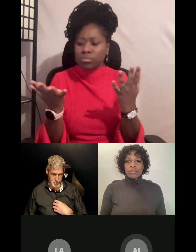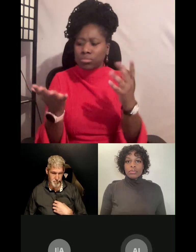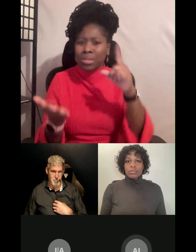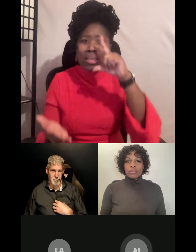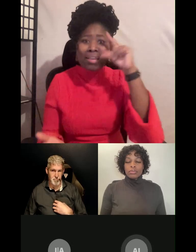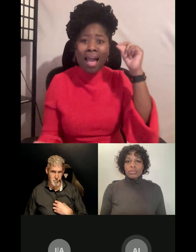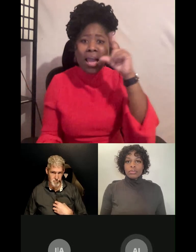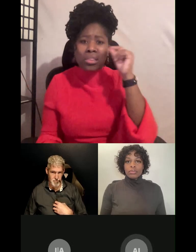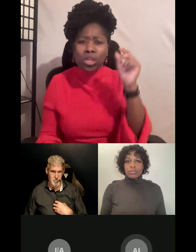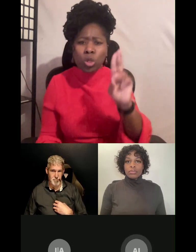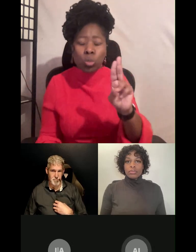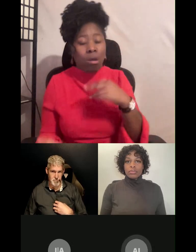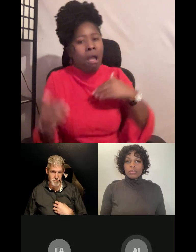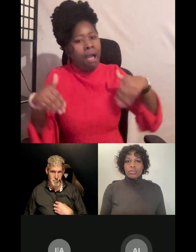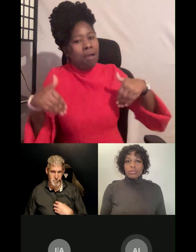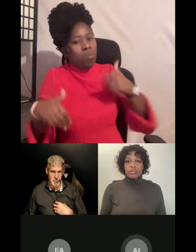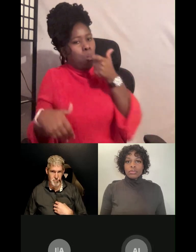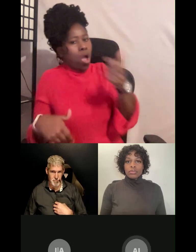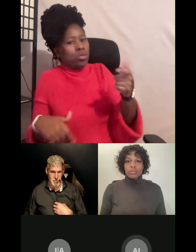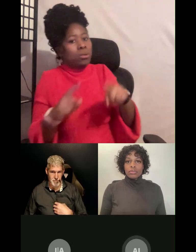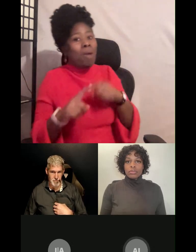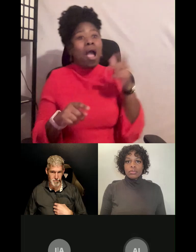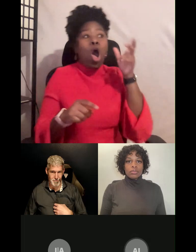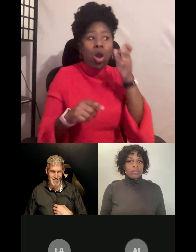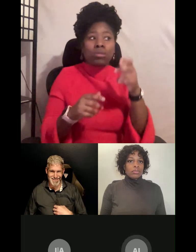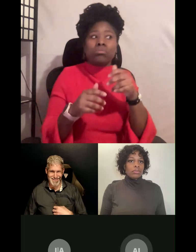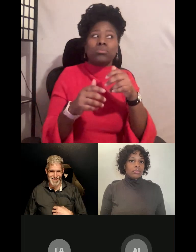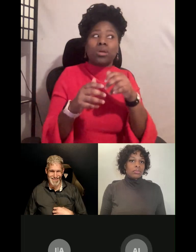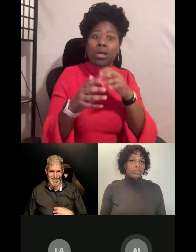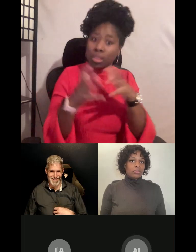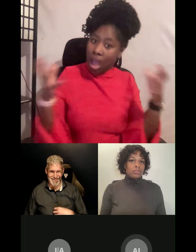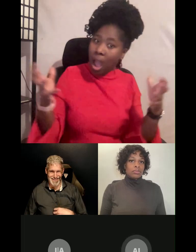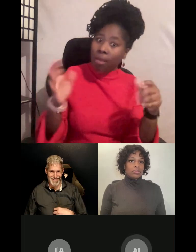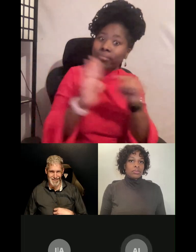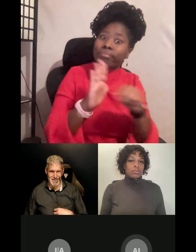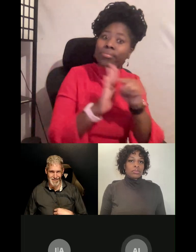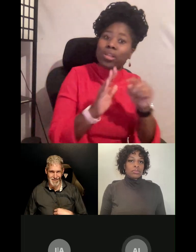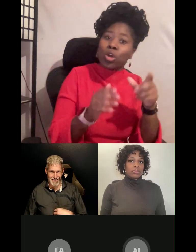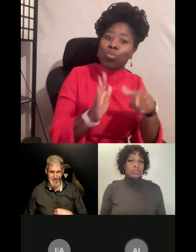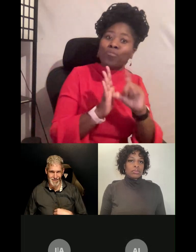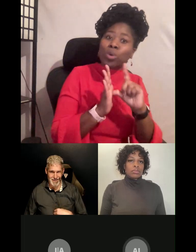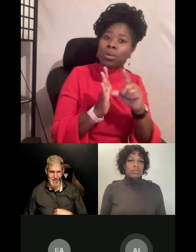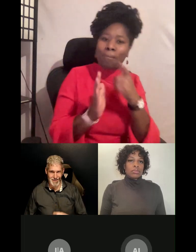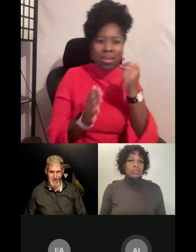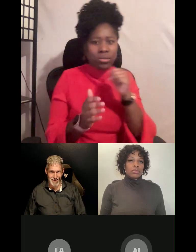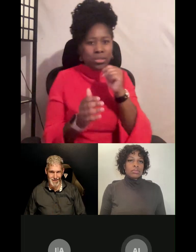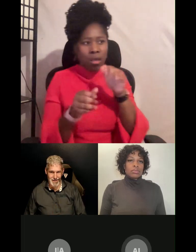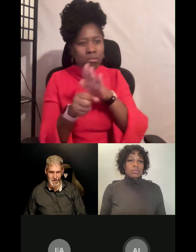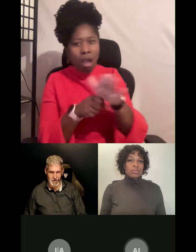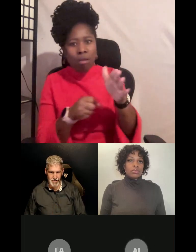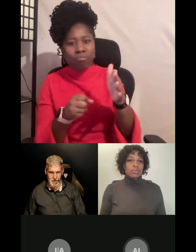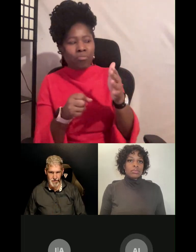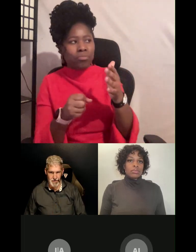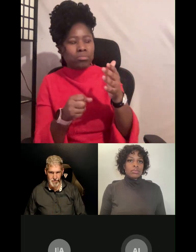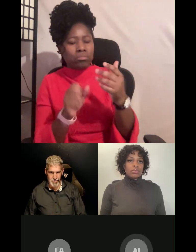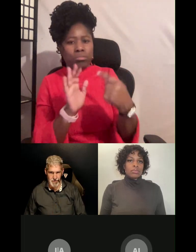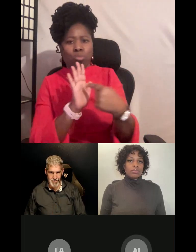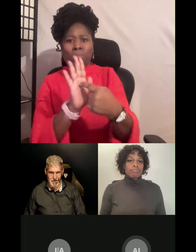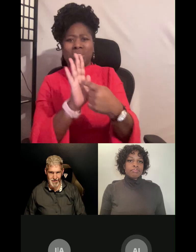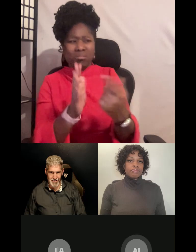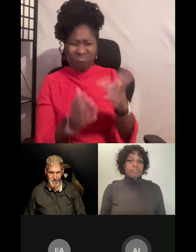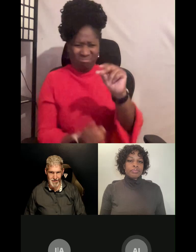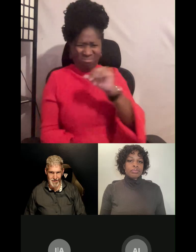Like when we watch, we'll be like, "Oh, that's not true. That's not true." Let me think of an example. Oh, for example, Deaf